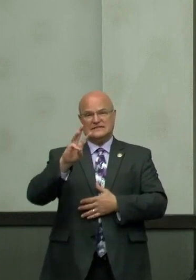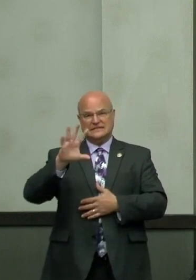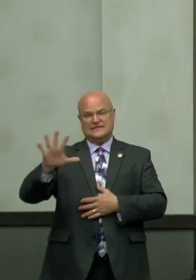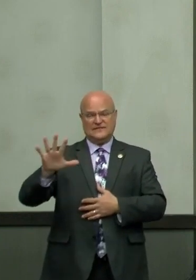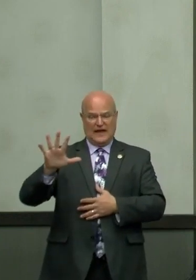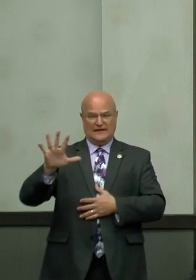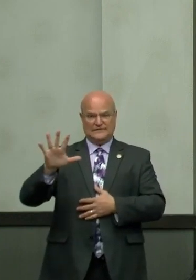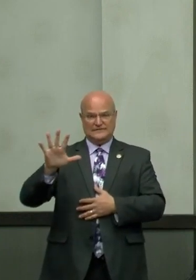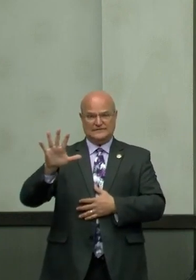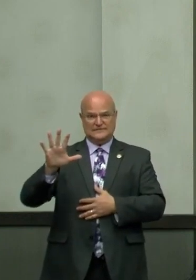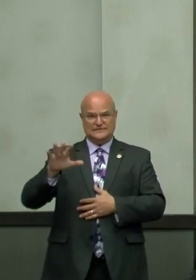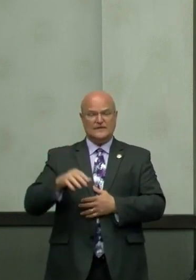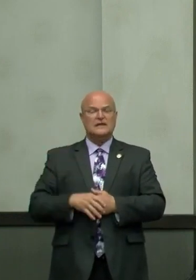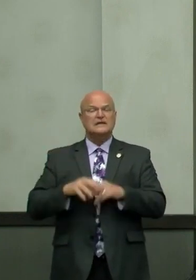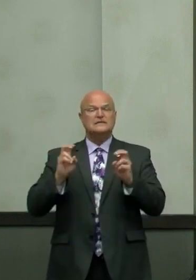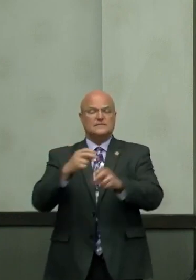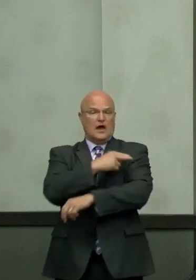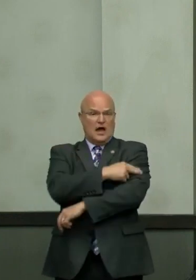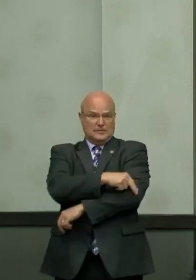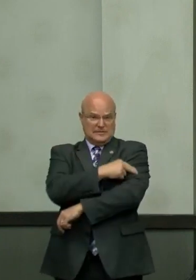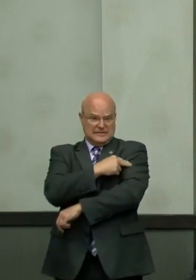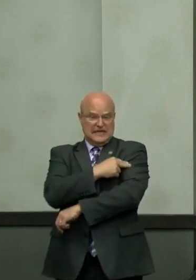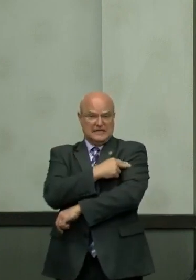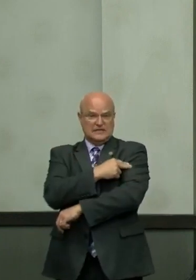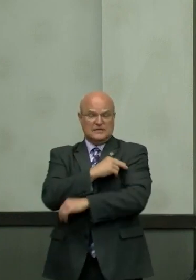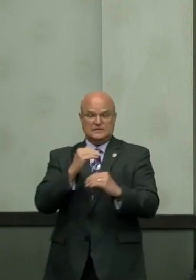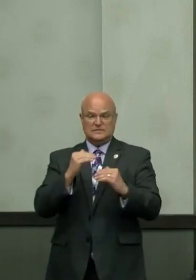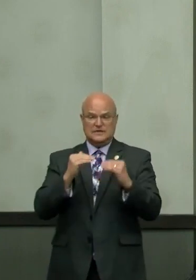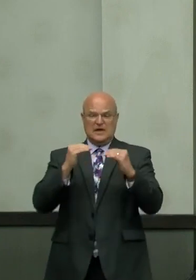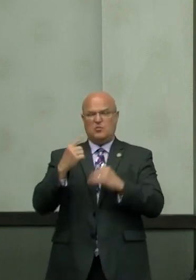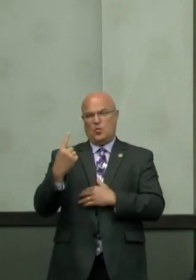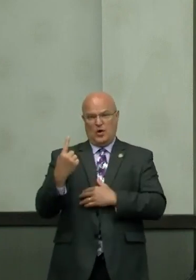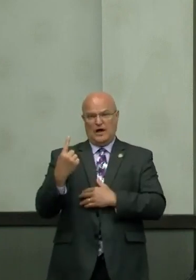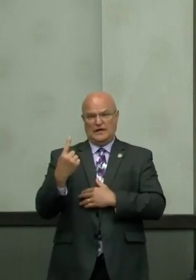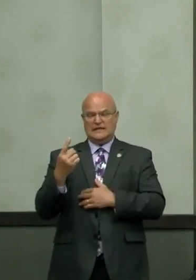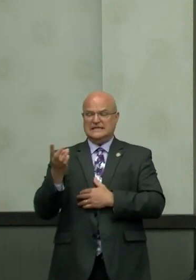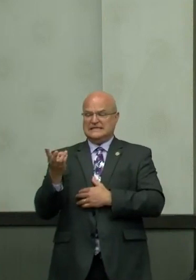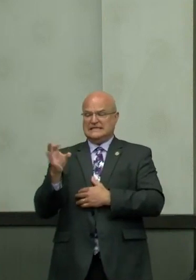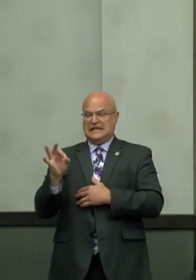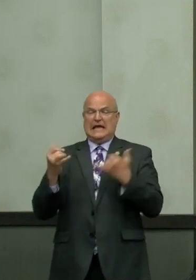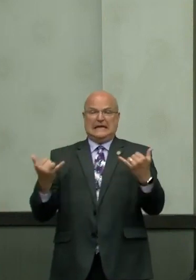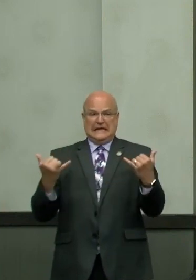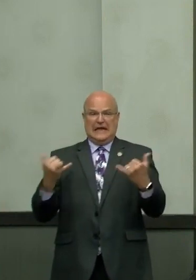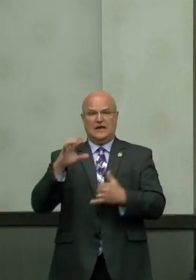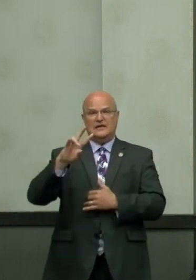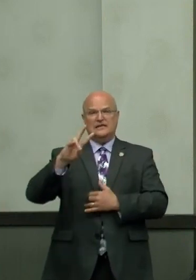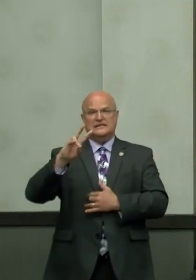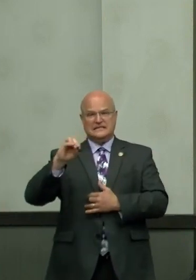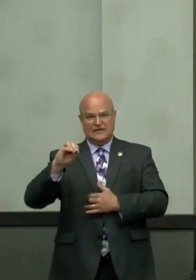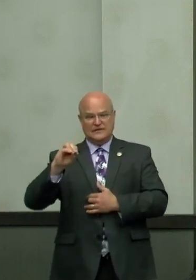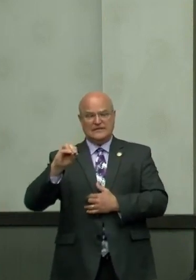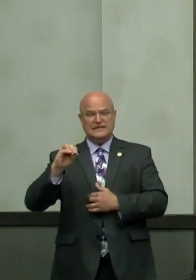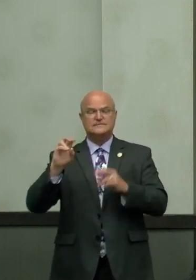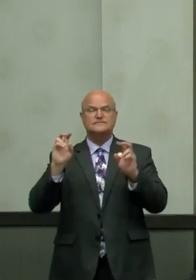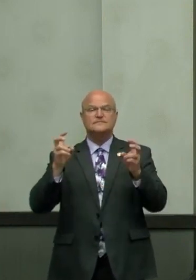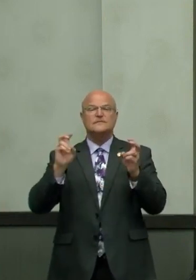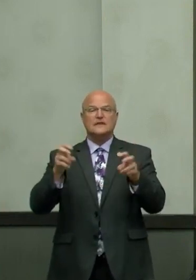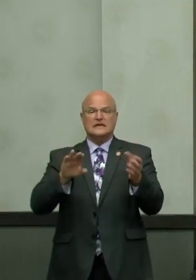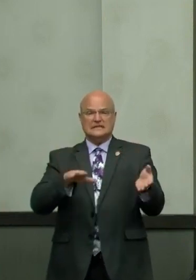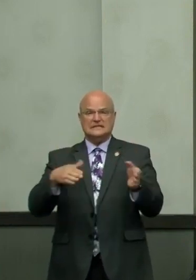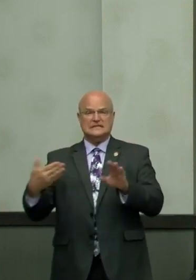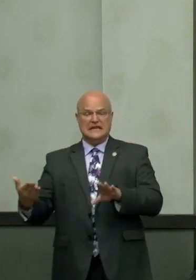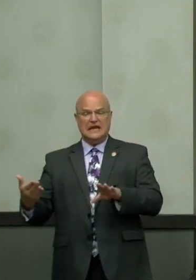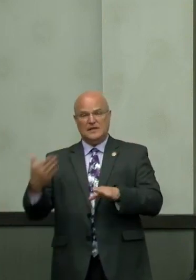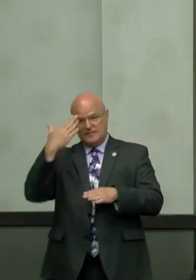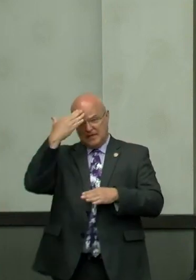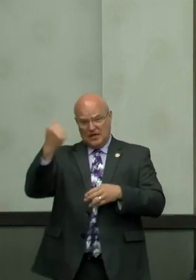3,665. In terms of hospitalizations, we're up 1 from 69 to 70. And in terms of deaths